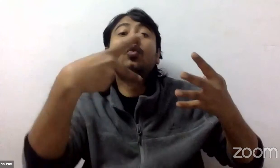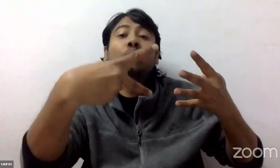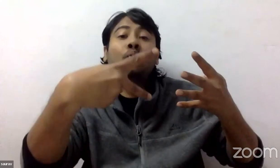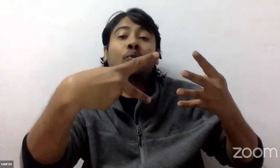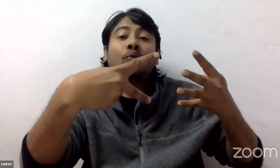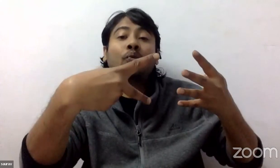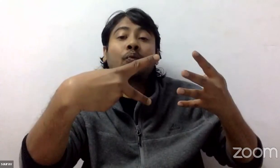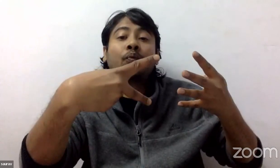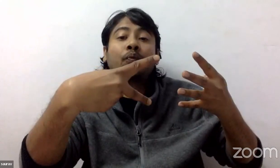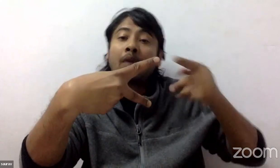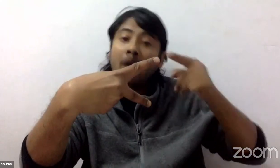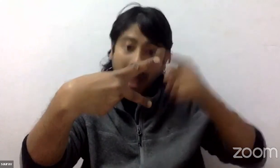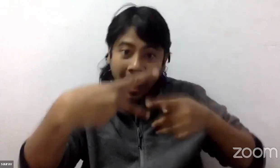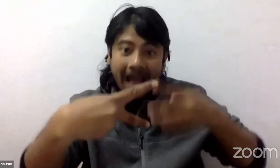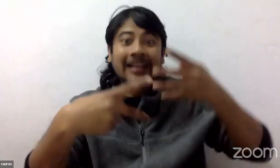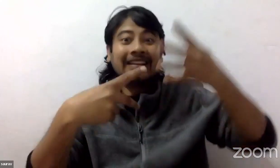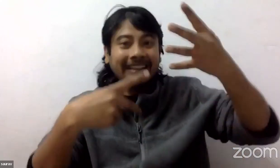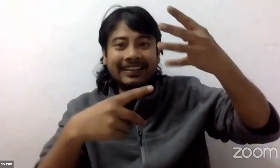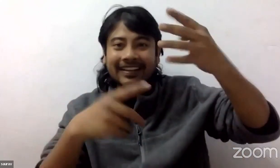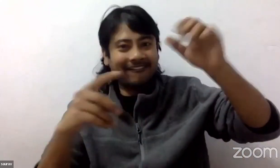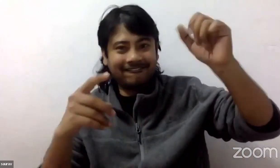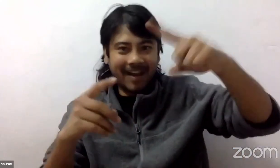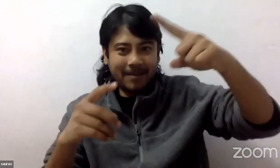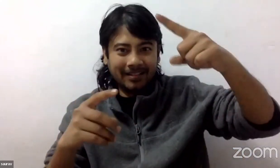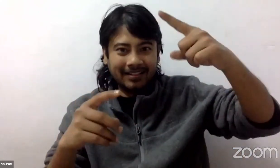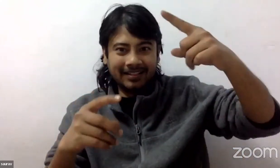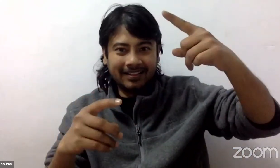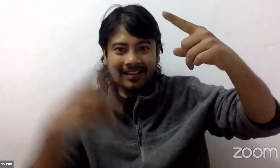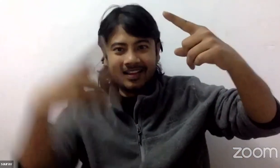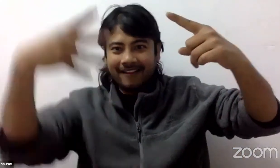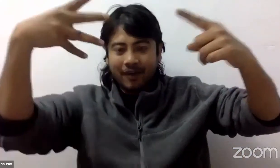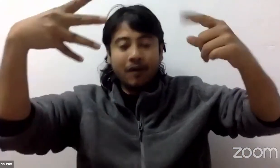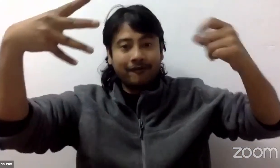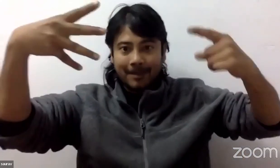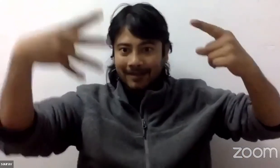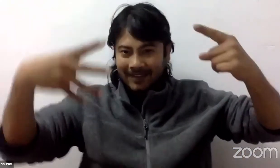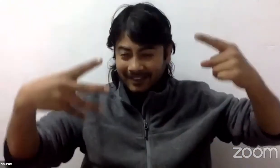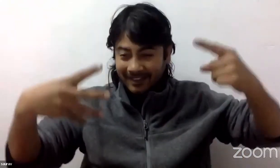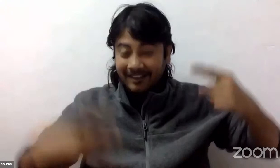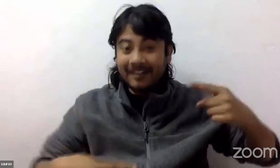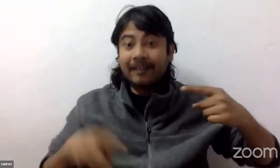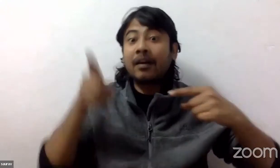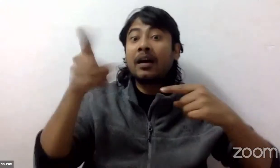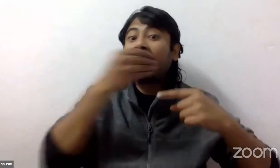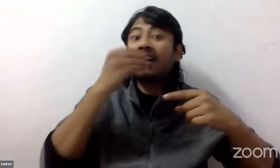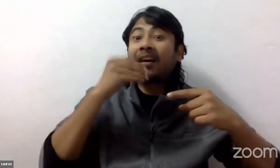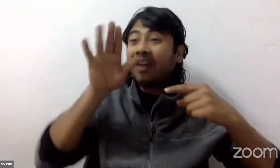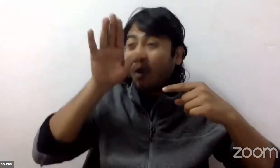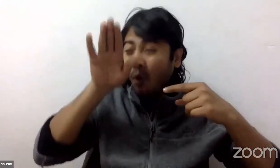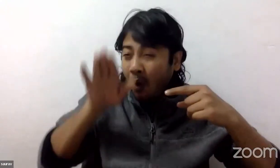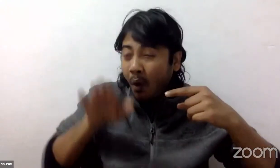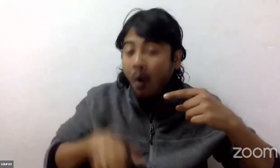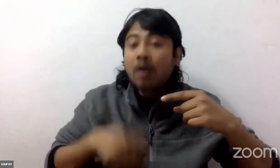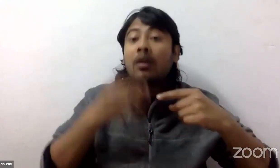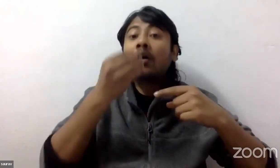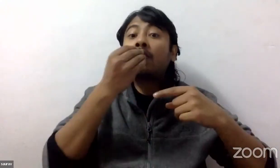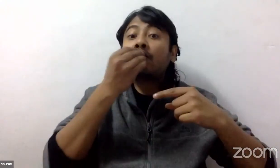in food. So whatever is no means no for all Ekadashis. Whatever is yes for all